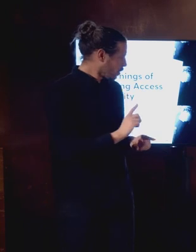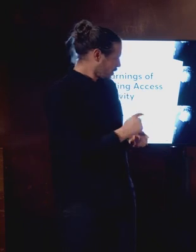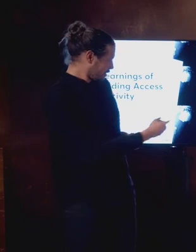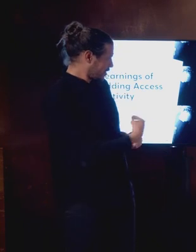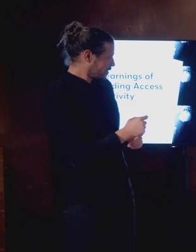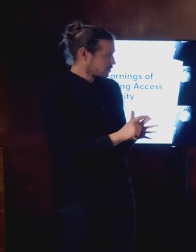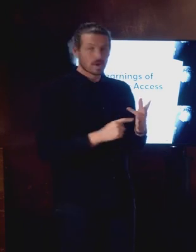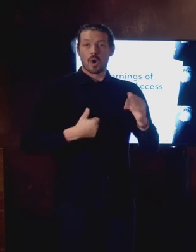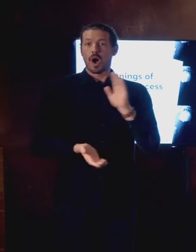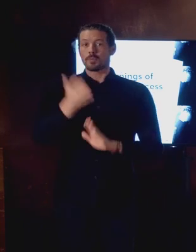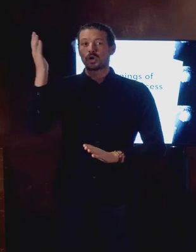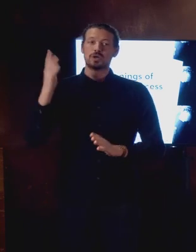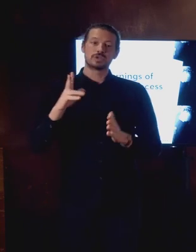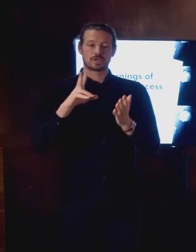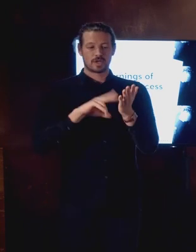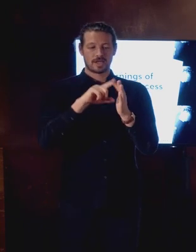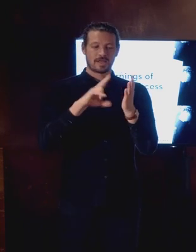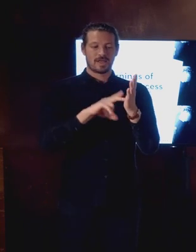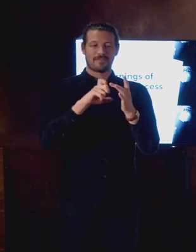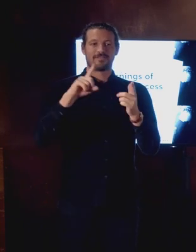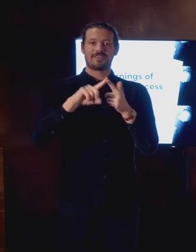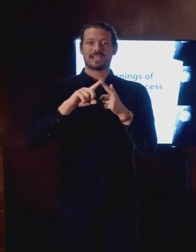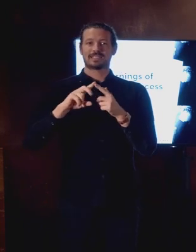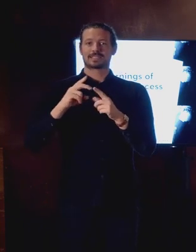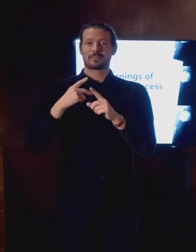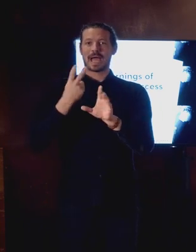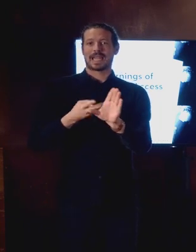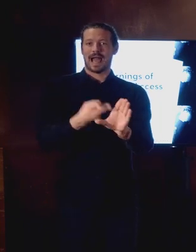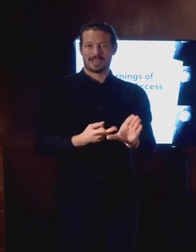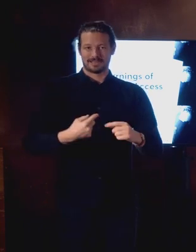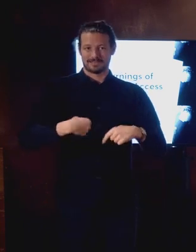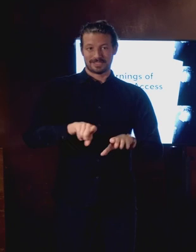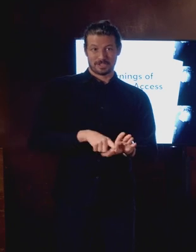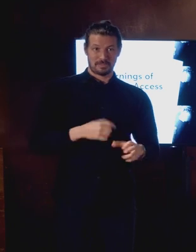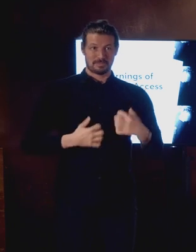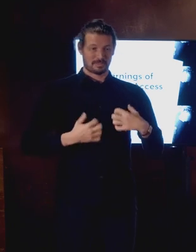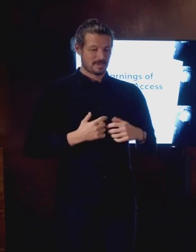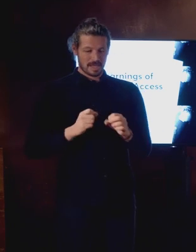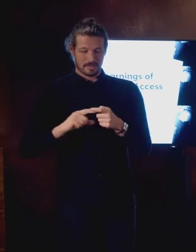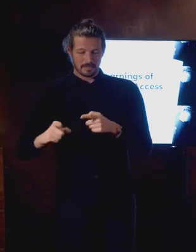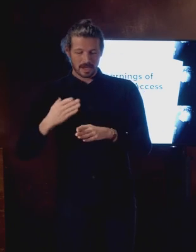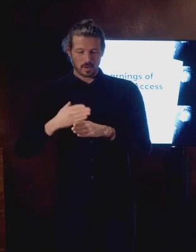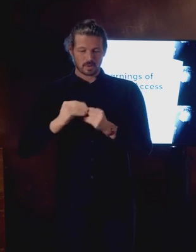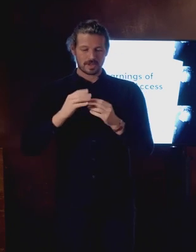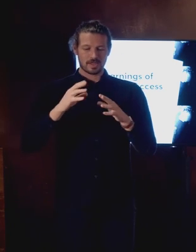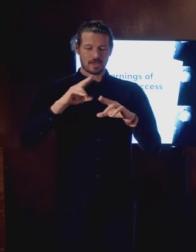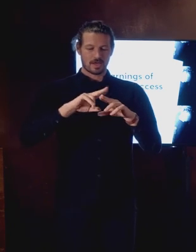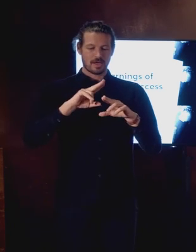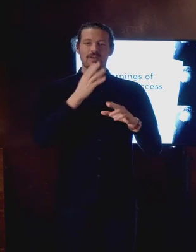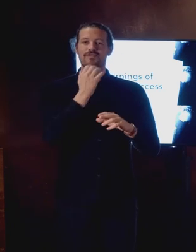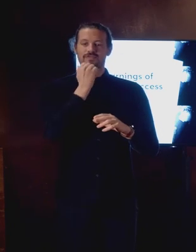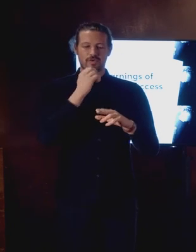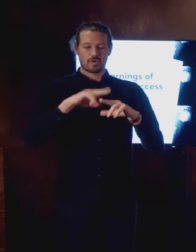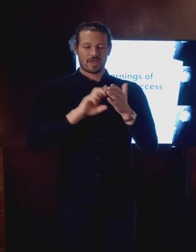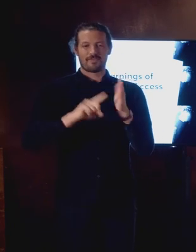doing? I'm going to the Venice Biennale with Shit, oh the play. God. So I'm excited. Beck's working with the Fruit Fly Circus. So we've